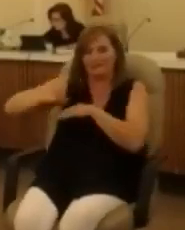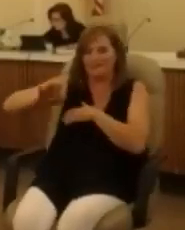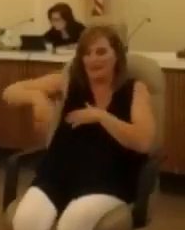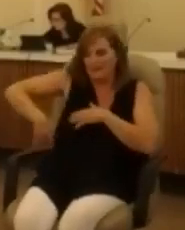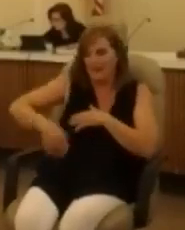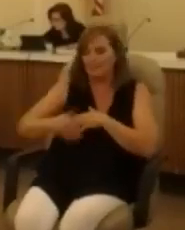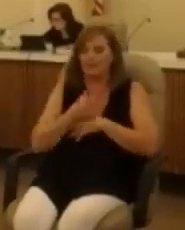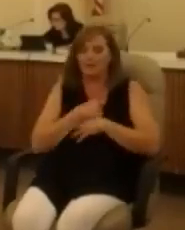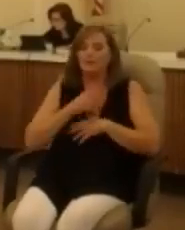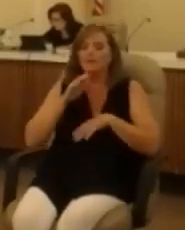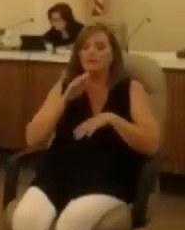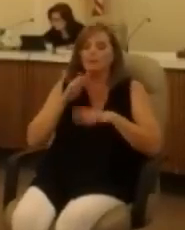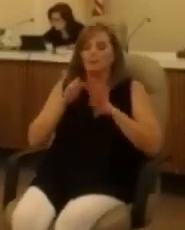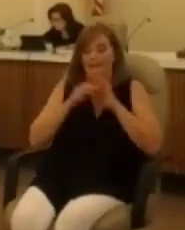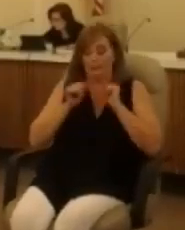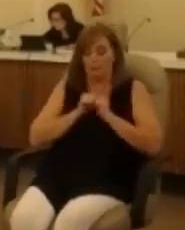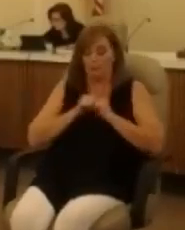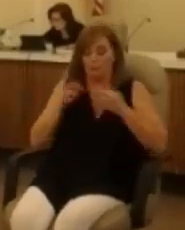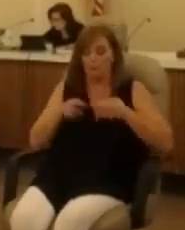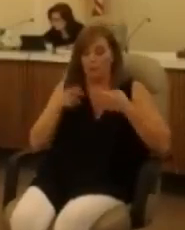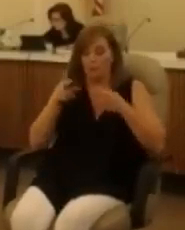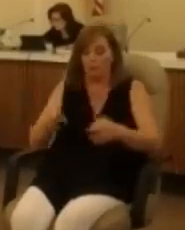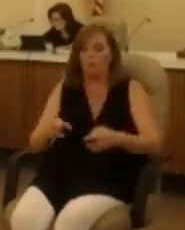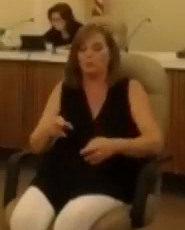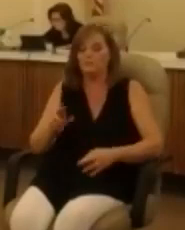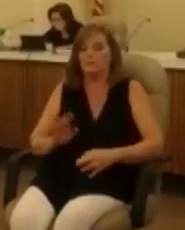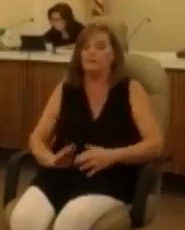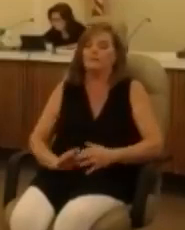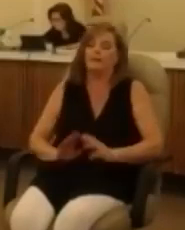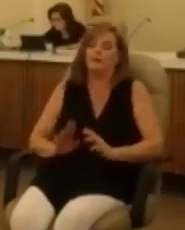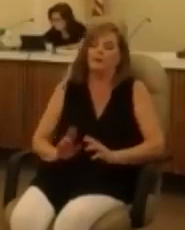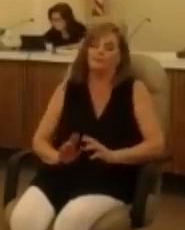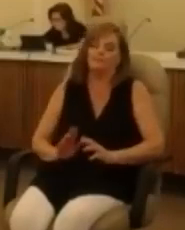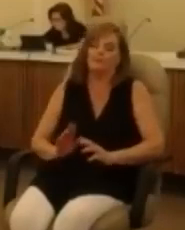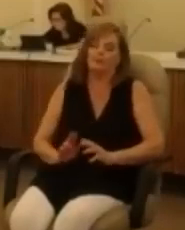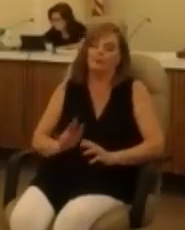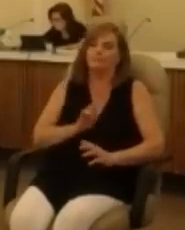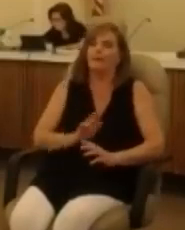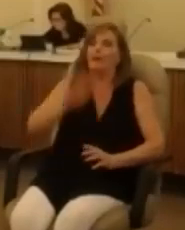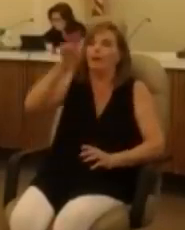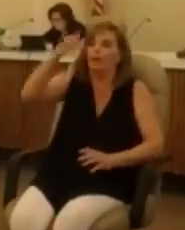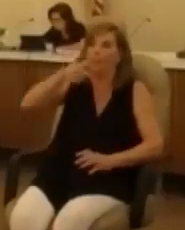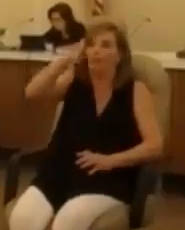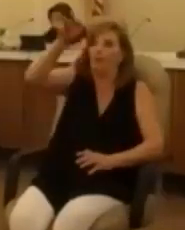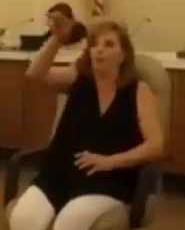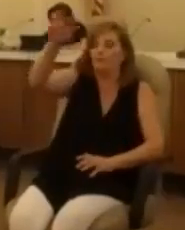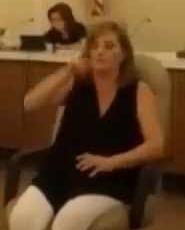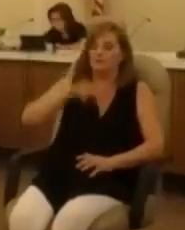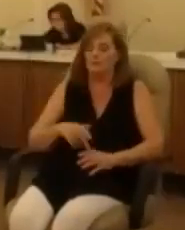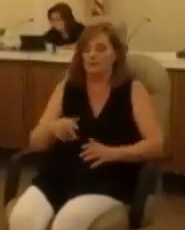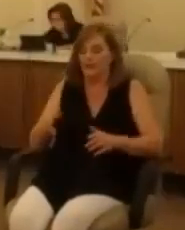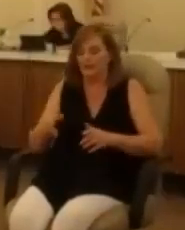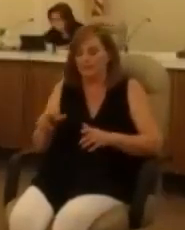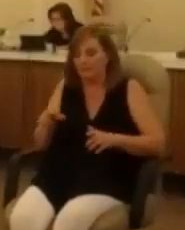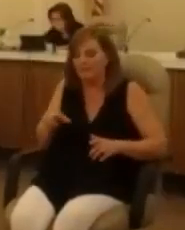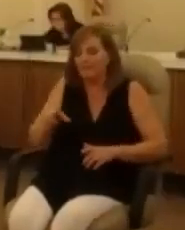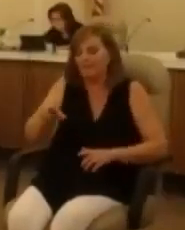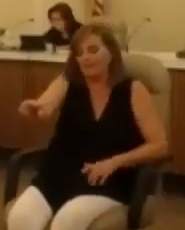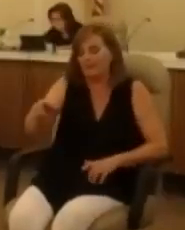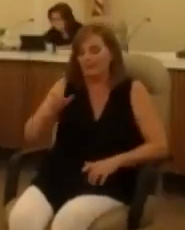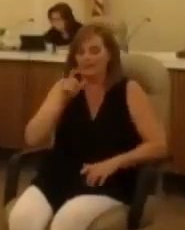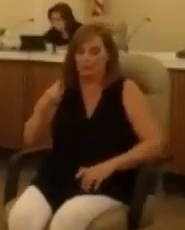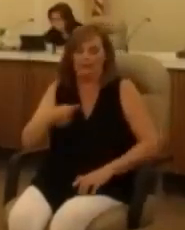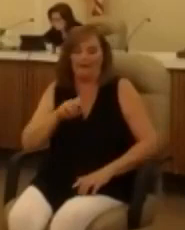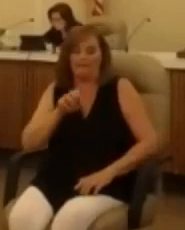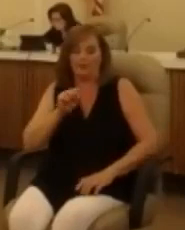on these roads that are the hilly, narrow country roads with no shoulders or sidewalks, that